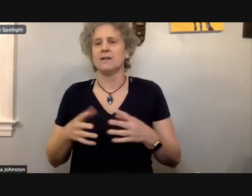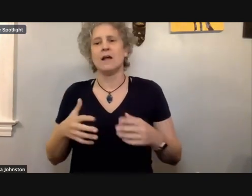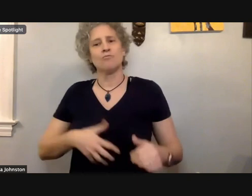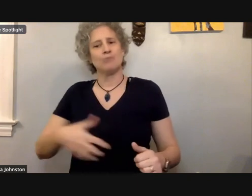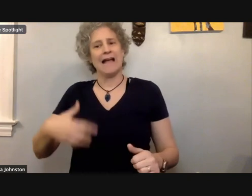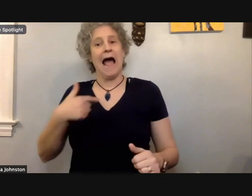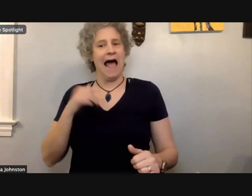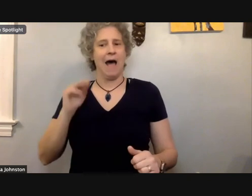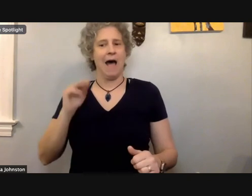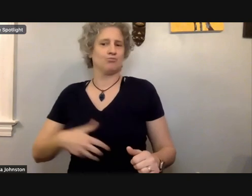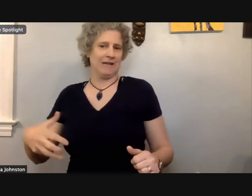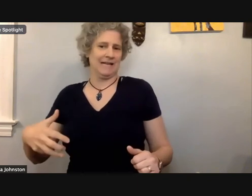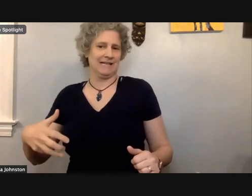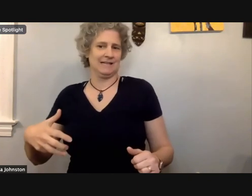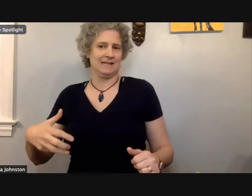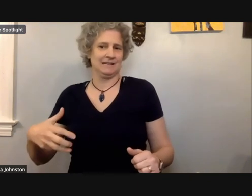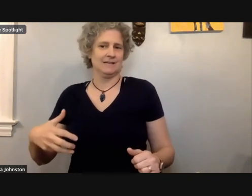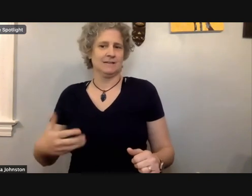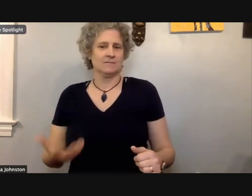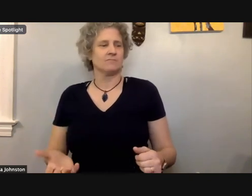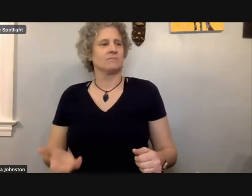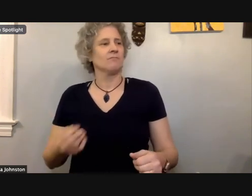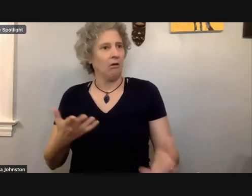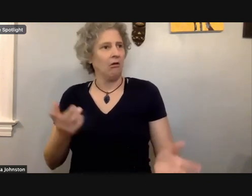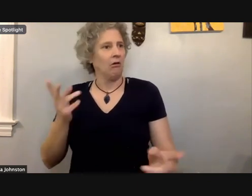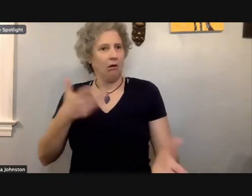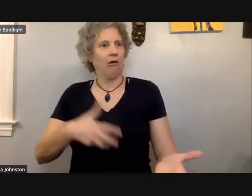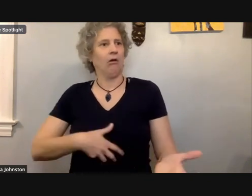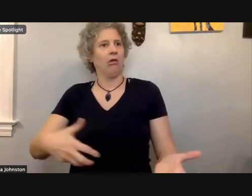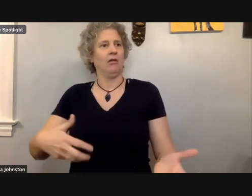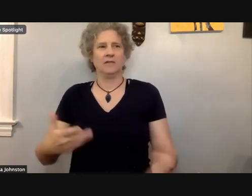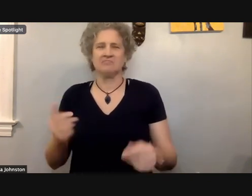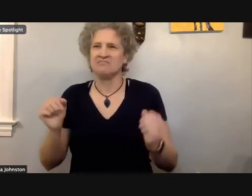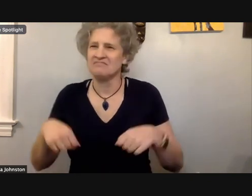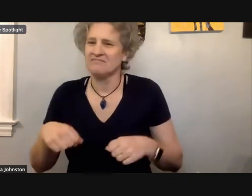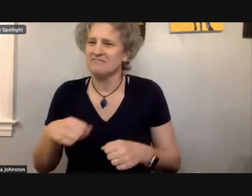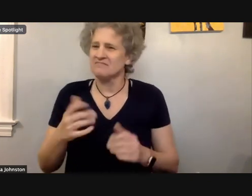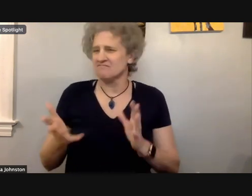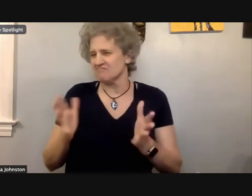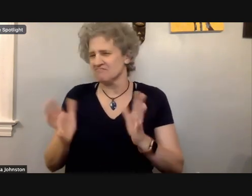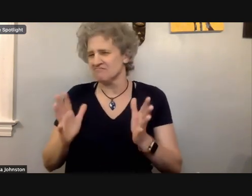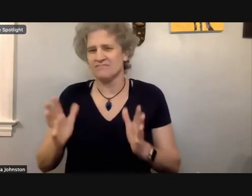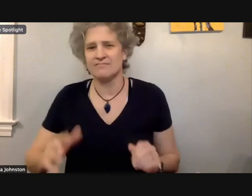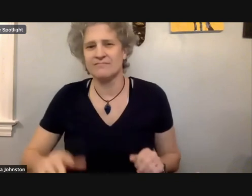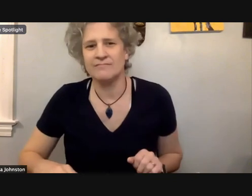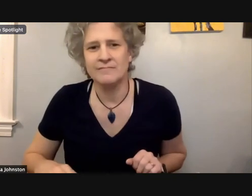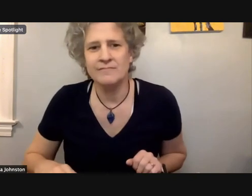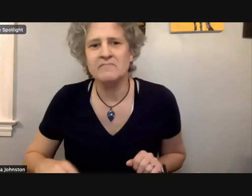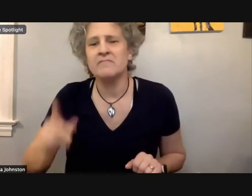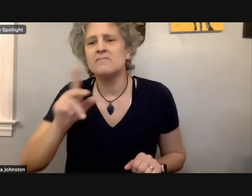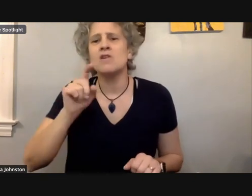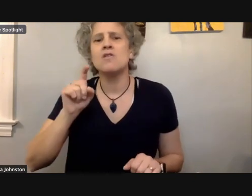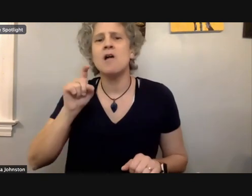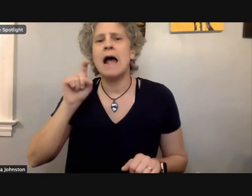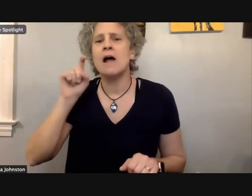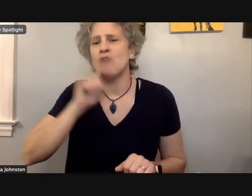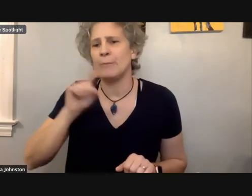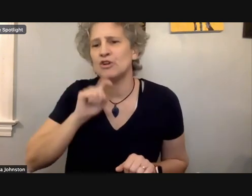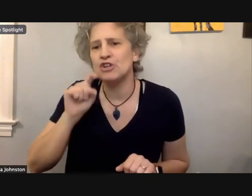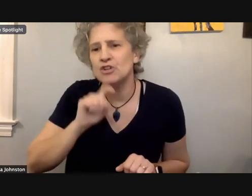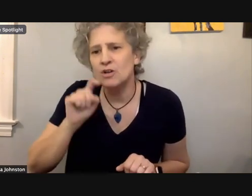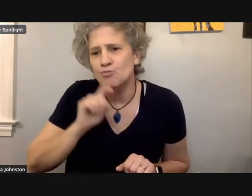impregnated versus a person, I am pregnant. I am pregnant. Like, oh, I'm pregnant. Well, I guess you could use them